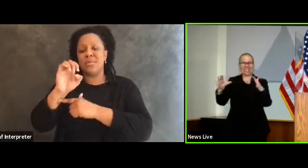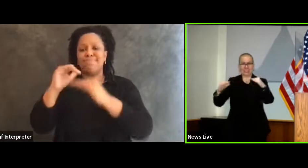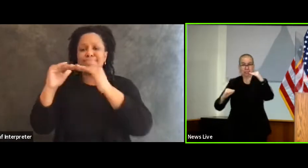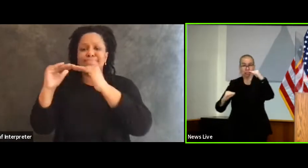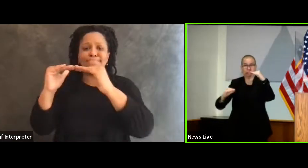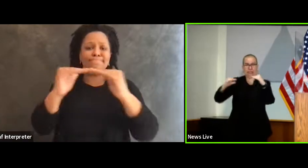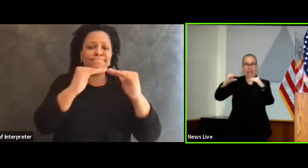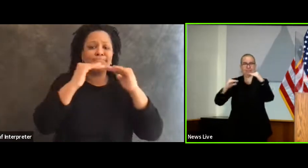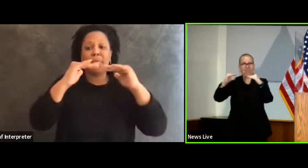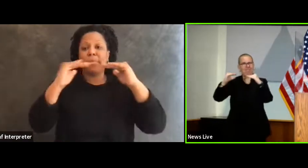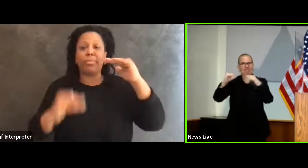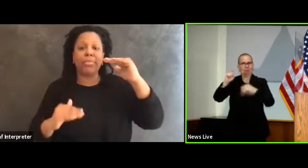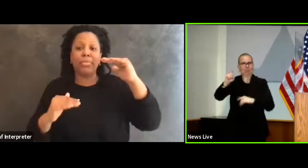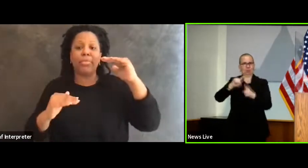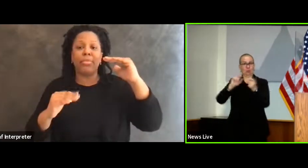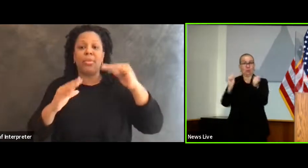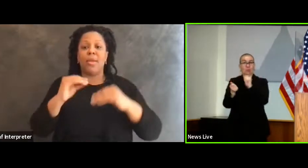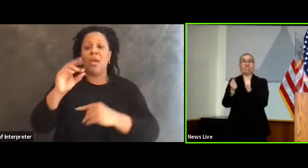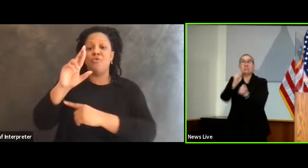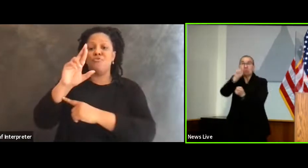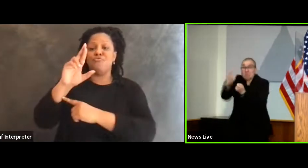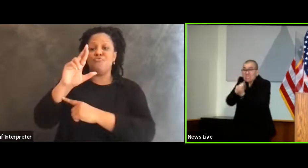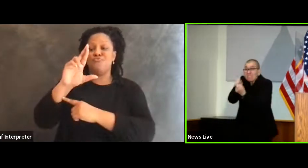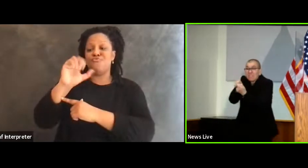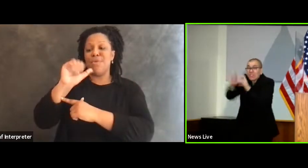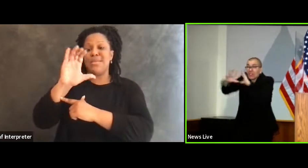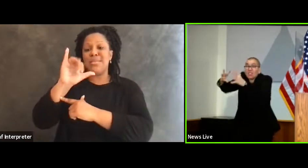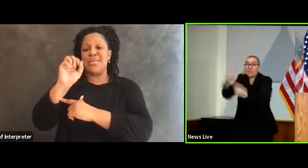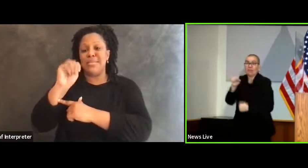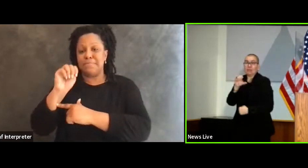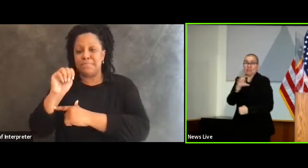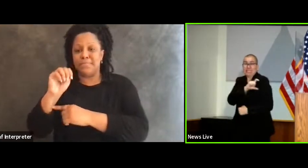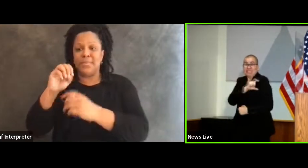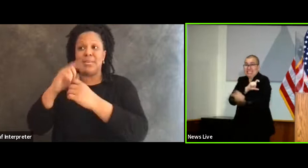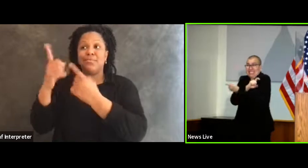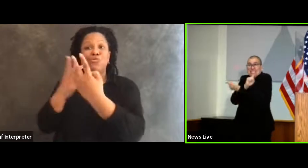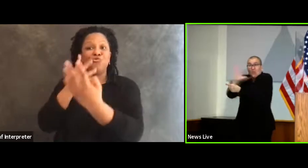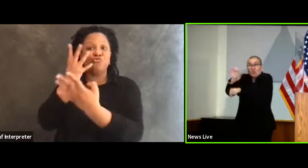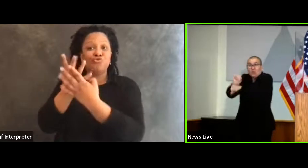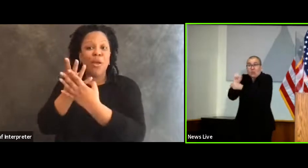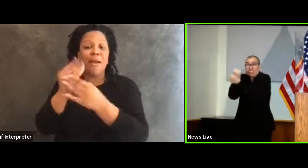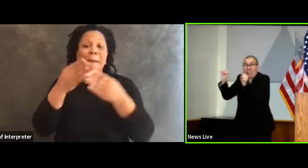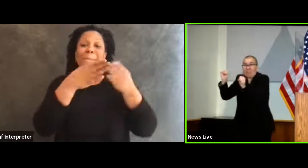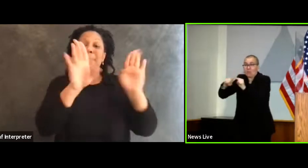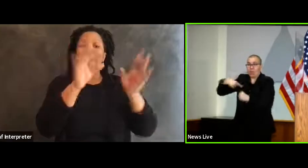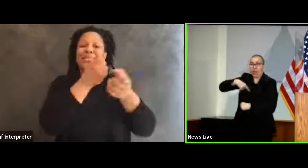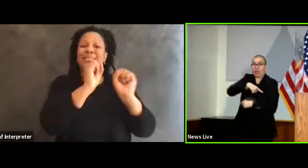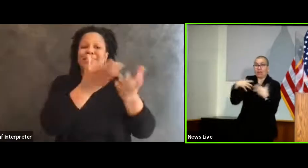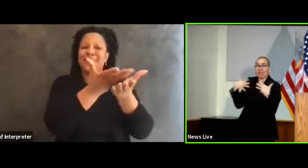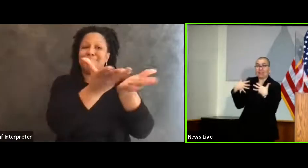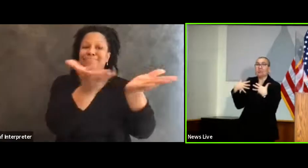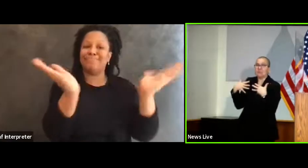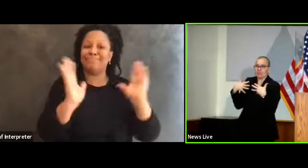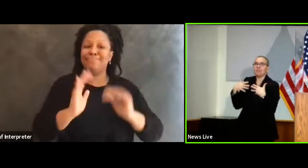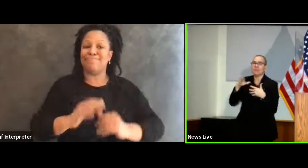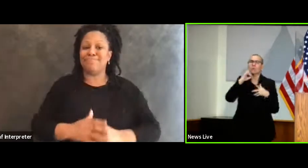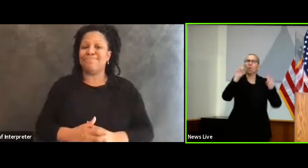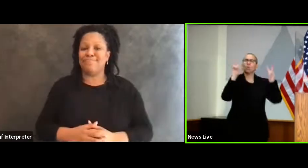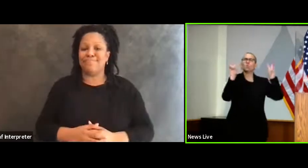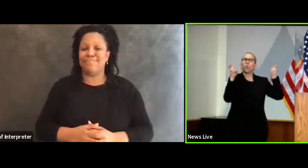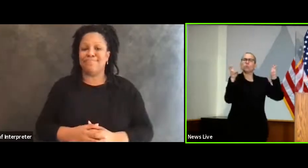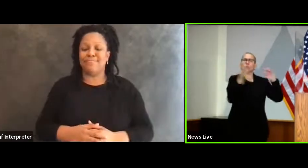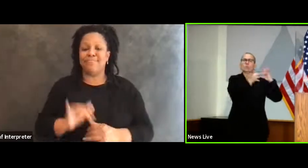our corrections and our public safety systems. There is a wise saying, it's never the wrong